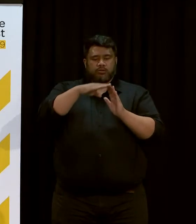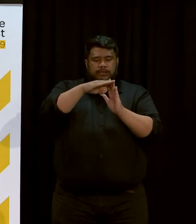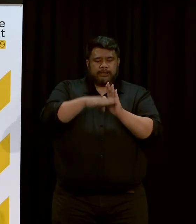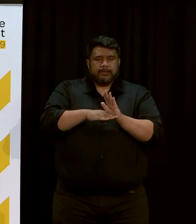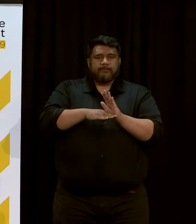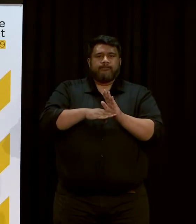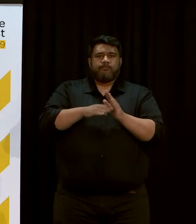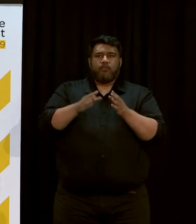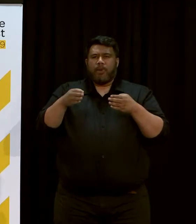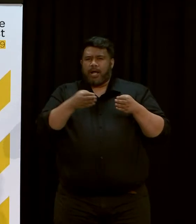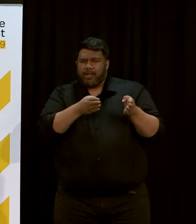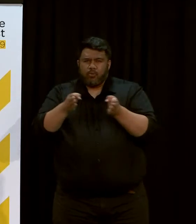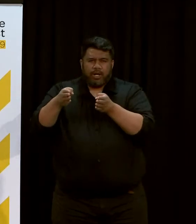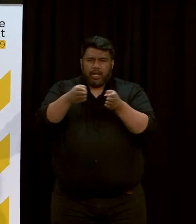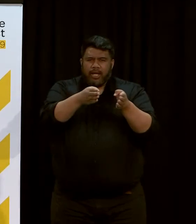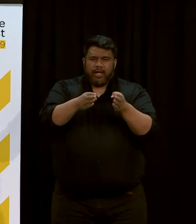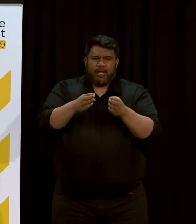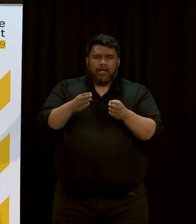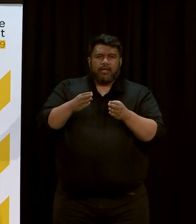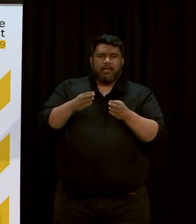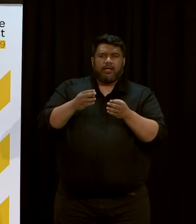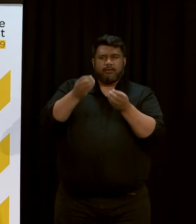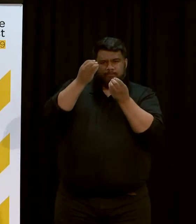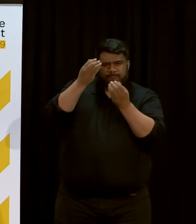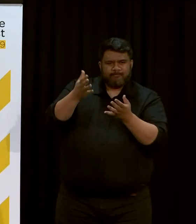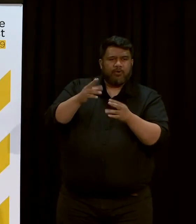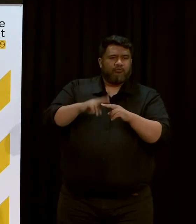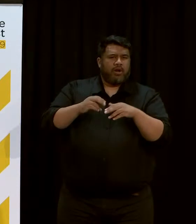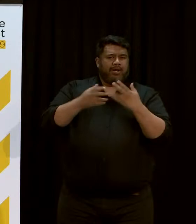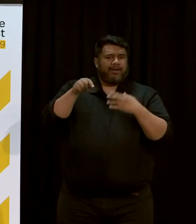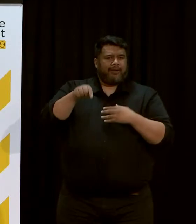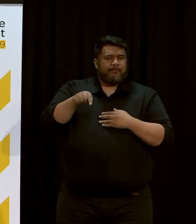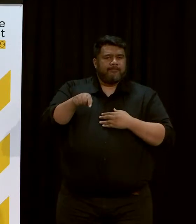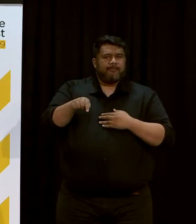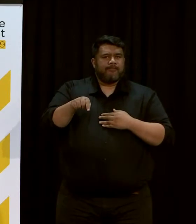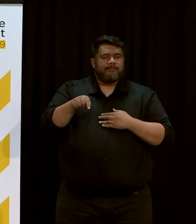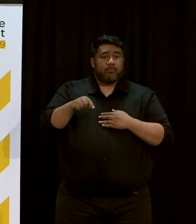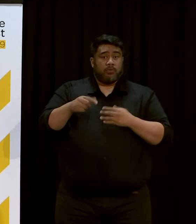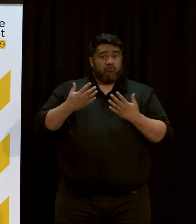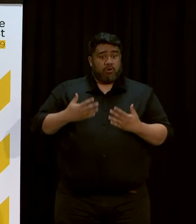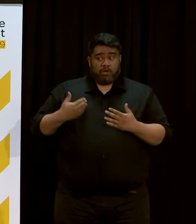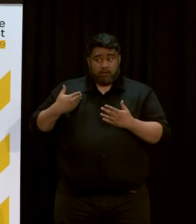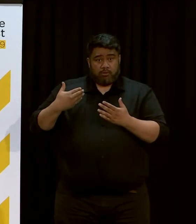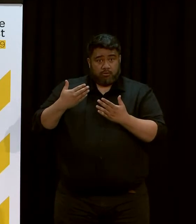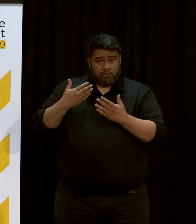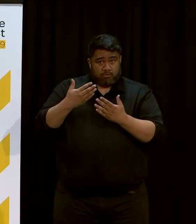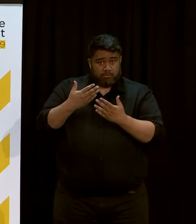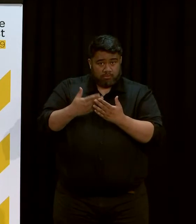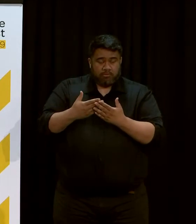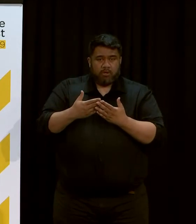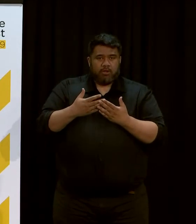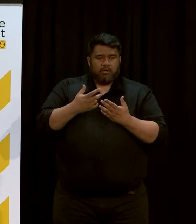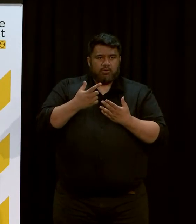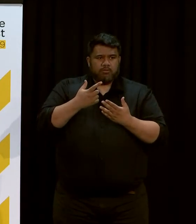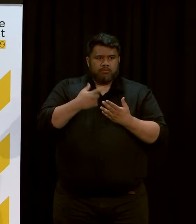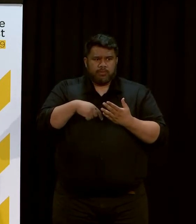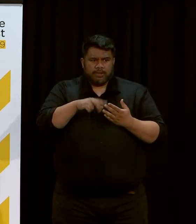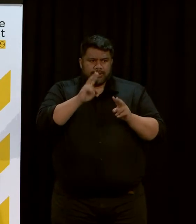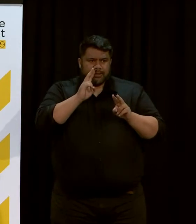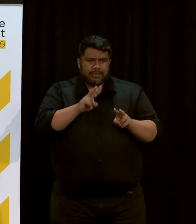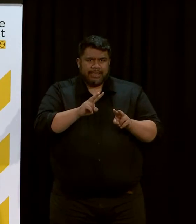the path for the next few weeks, and based on what we've seen now and our ongoing job to continue to just keep